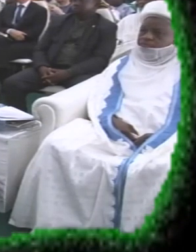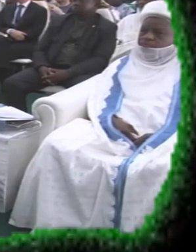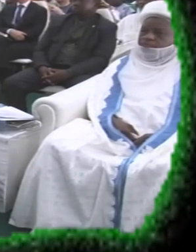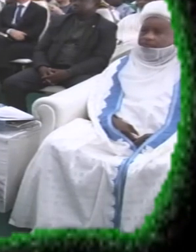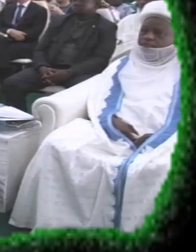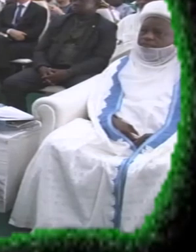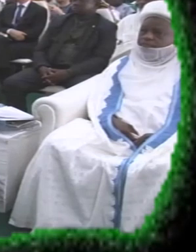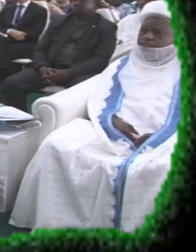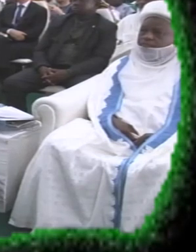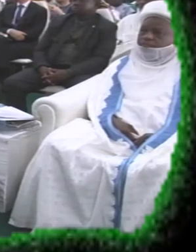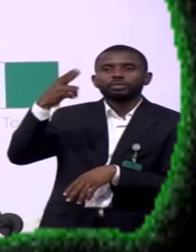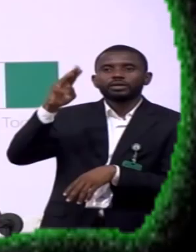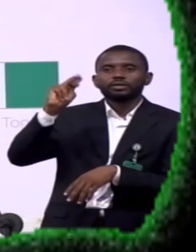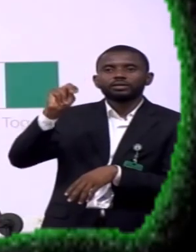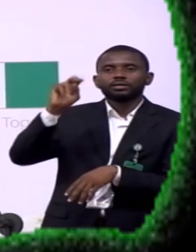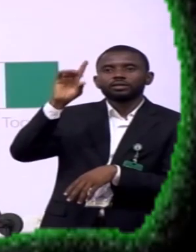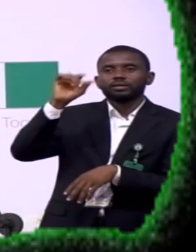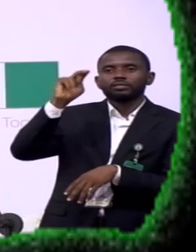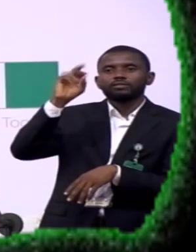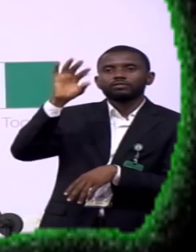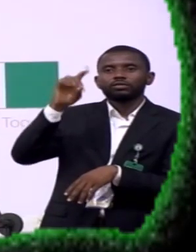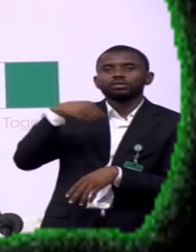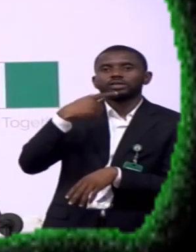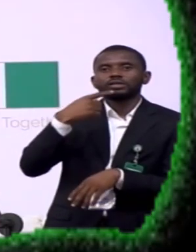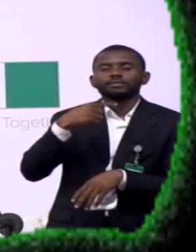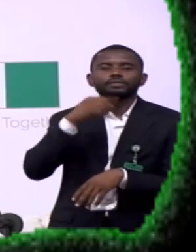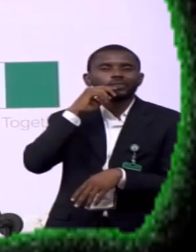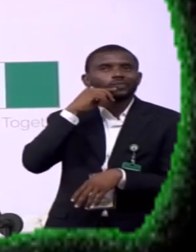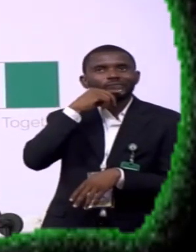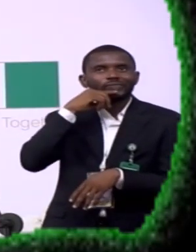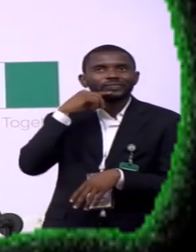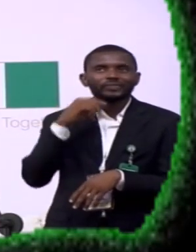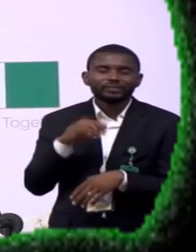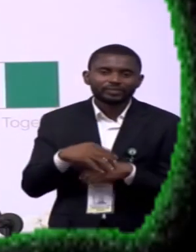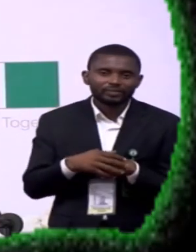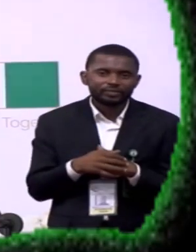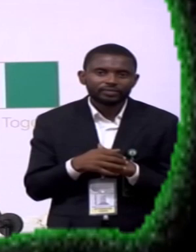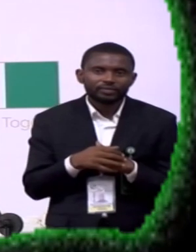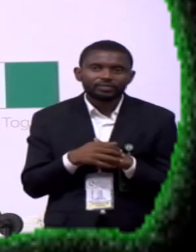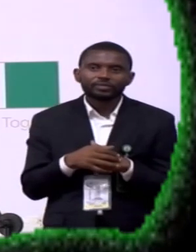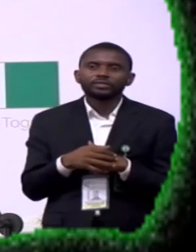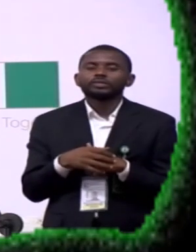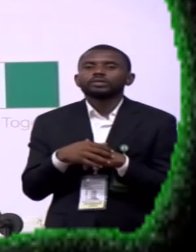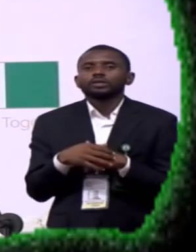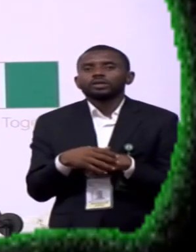Dampodio, said, "A society can thrive on unbelief, but no society can thrive on injustice."